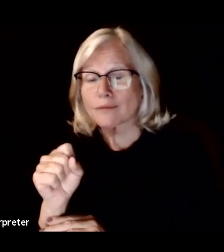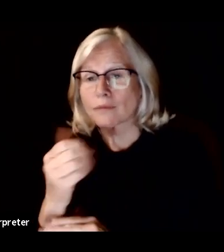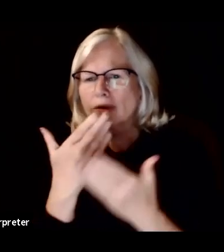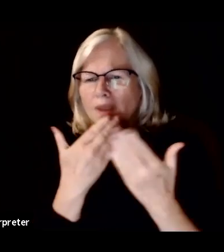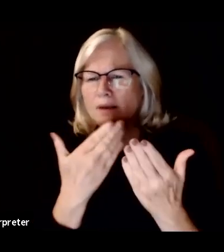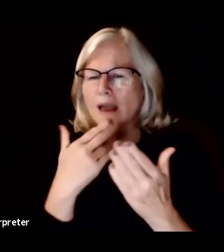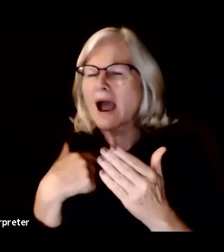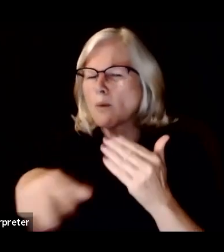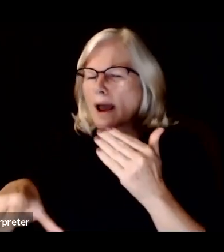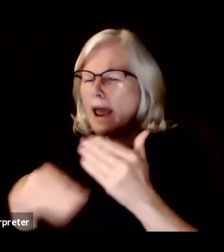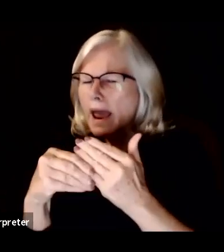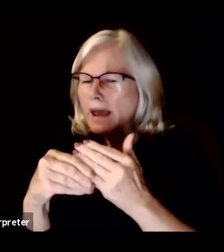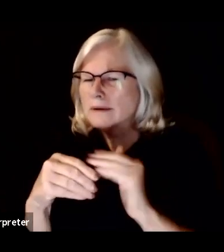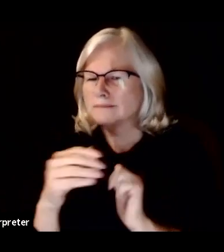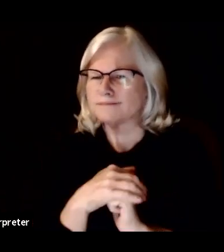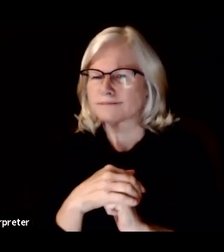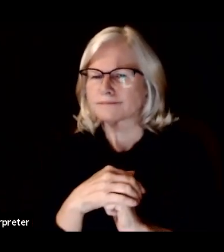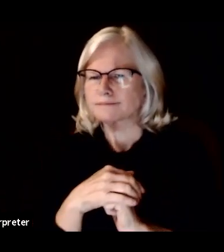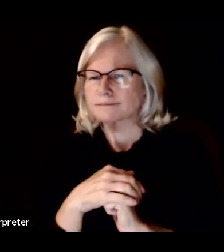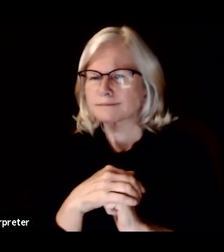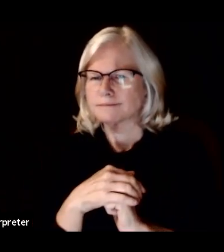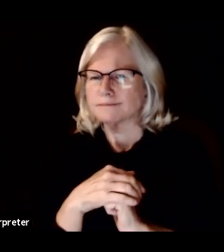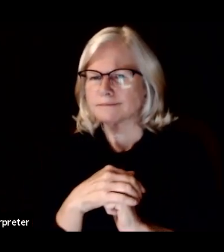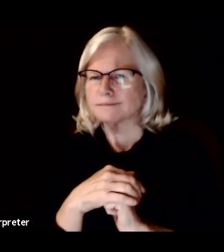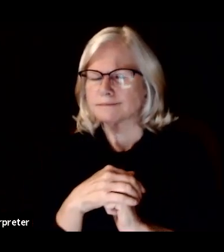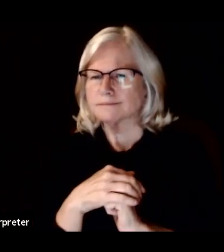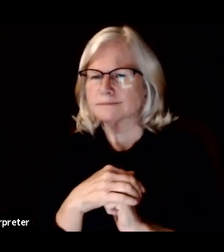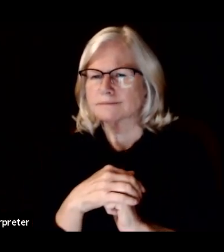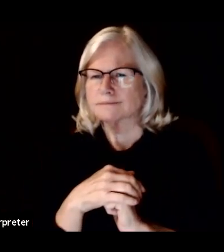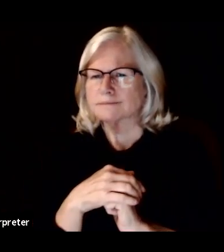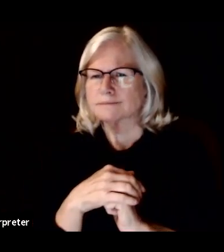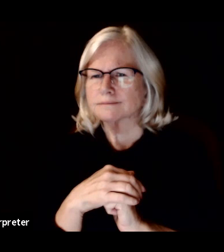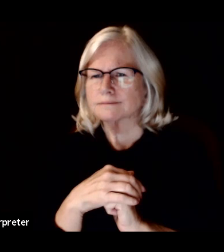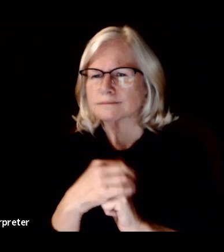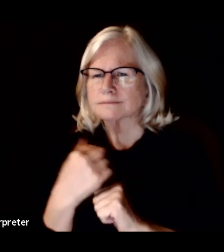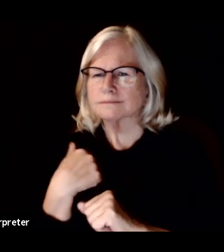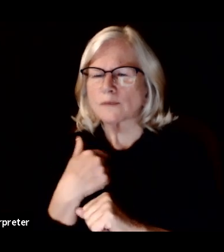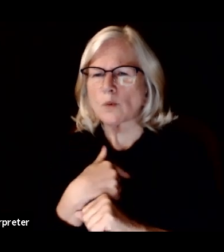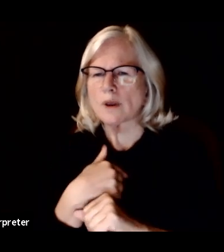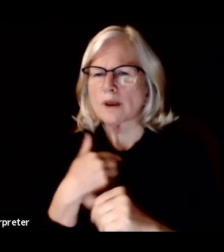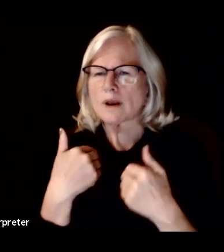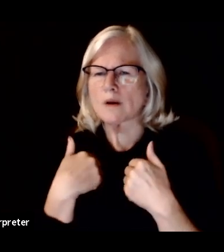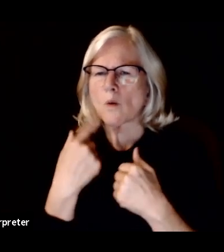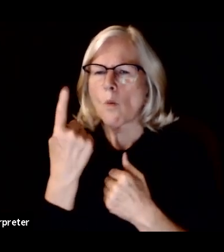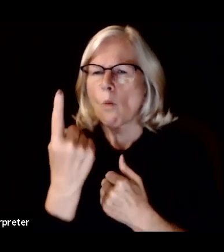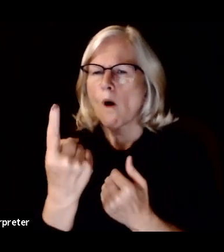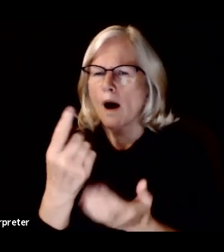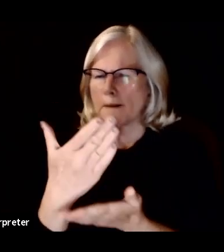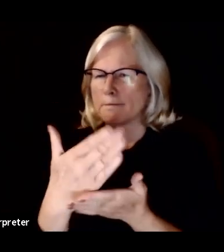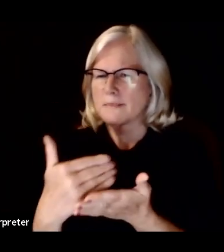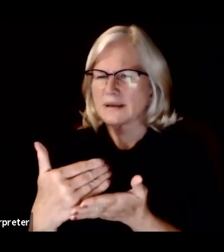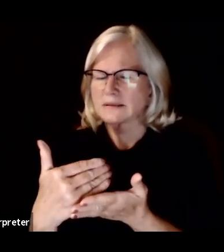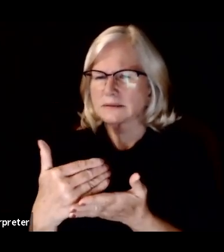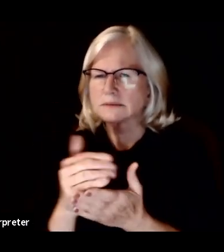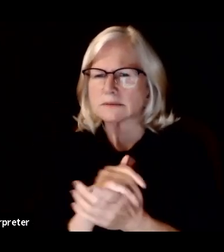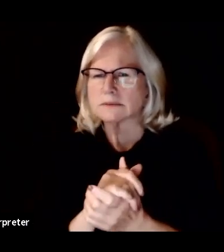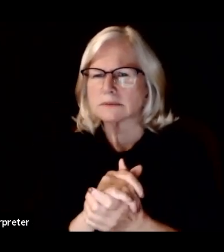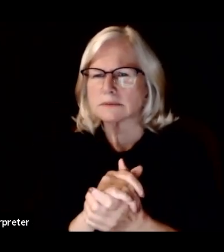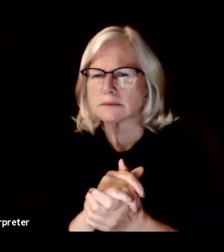a seroprevalence component, and so it may give us a sense of how many people have